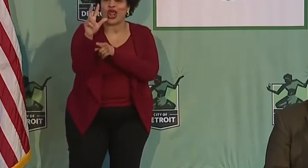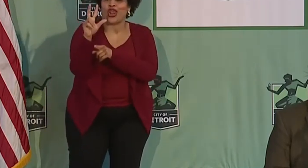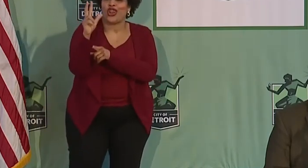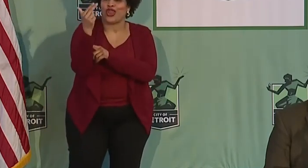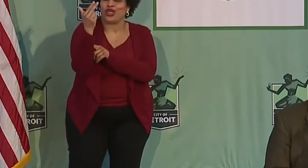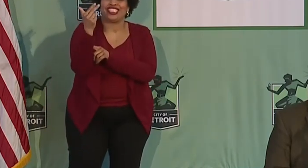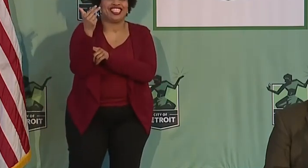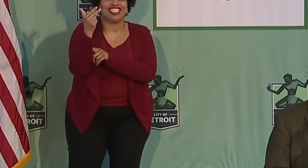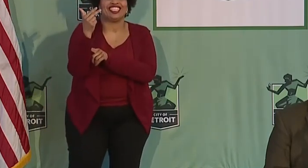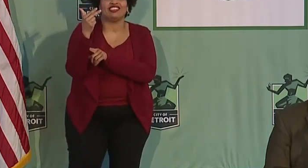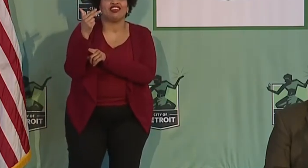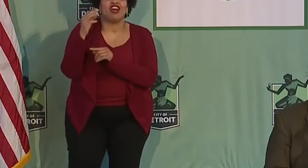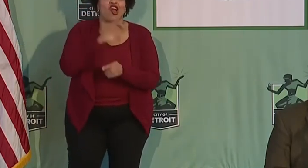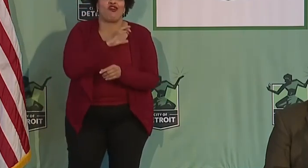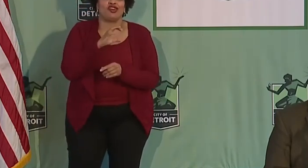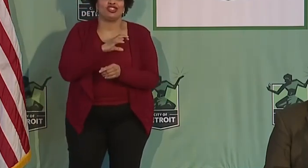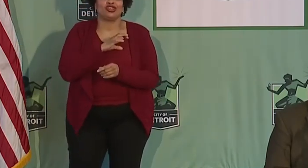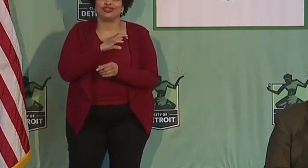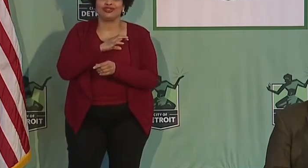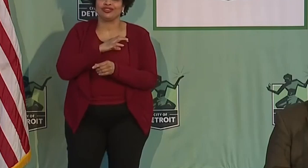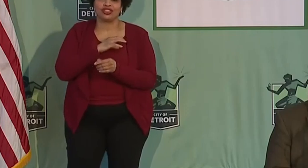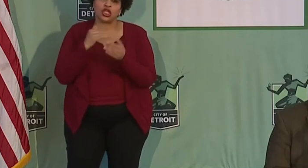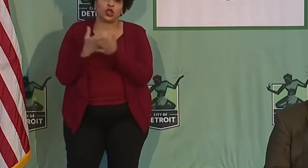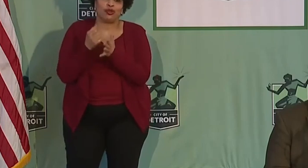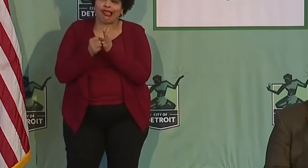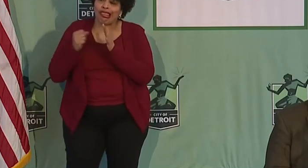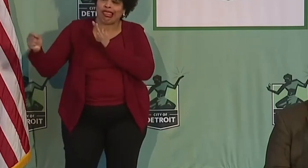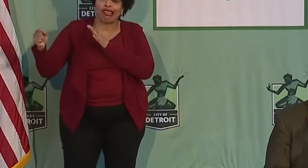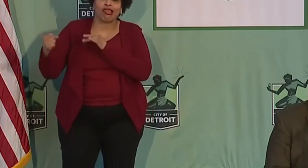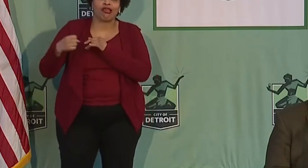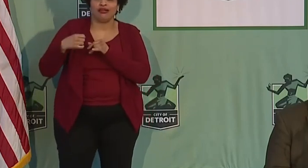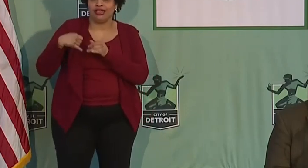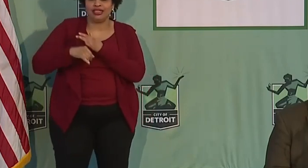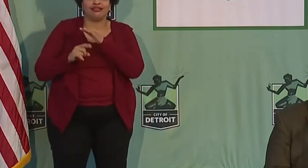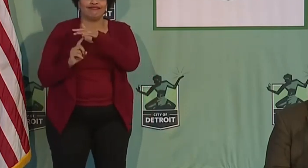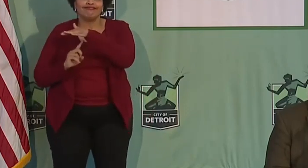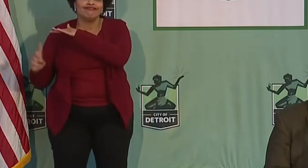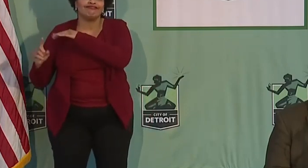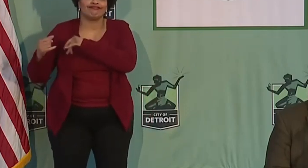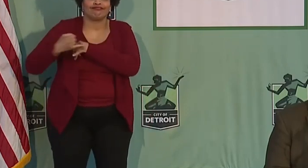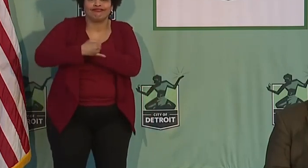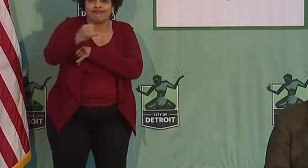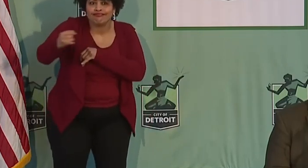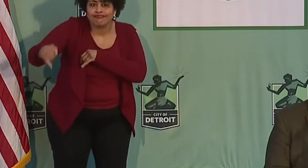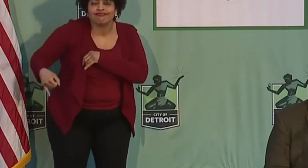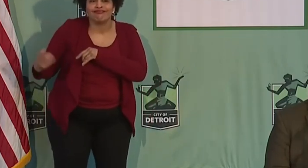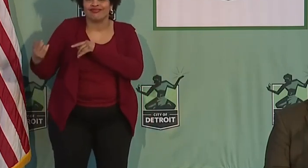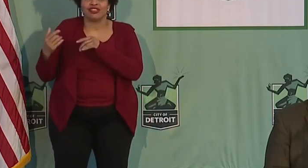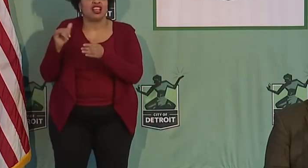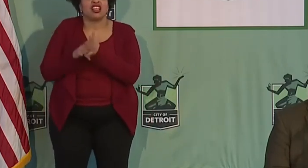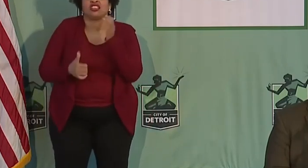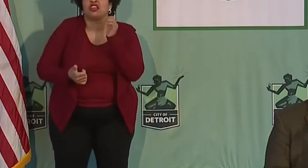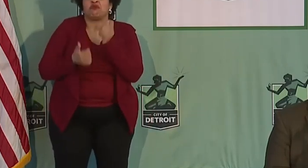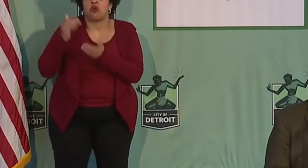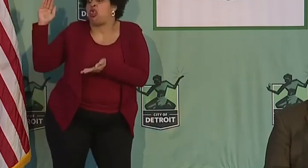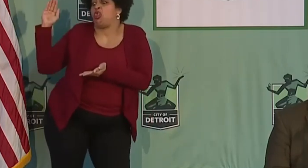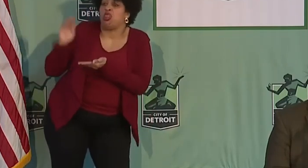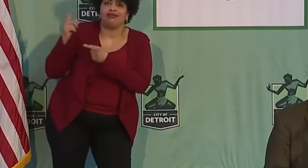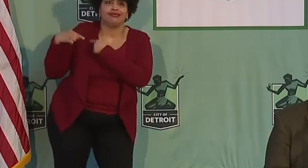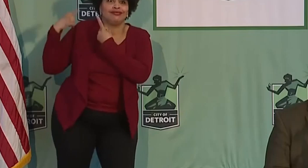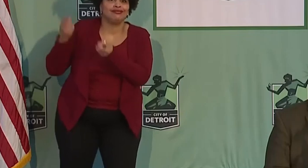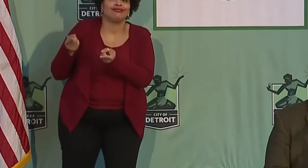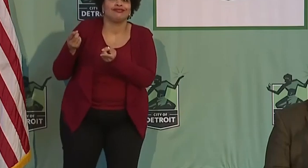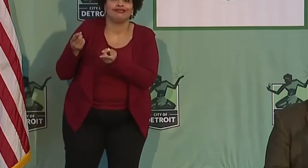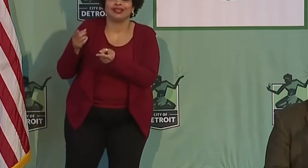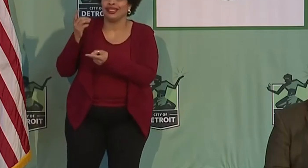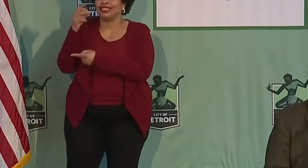officers newly quarantined, far and away the lowest number we've had in more than 2 weeks. Dr. Dunn's program that he put in a week